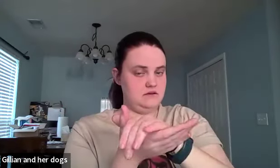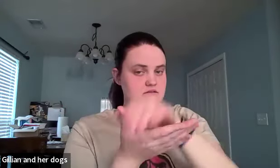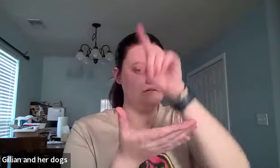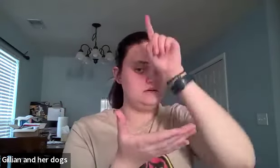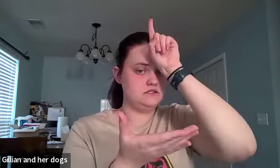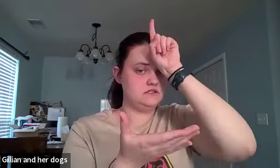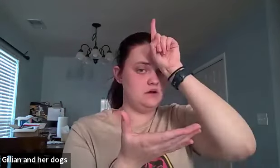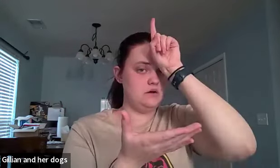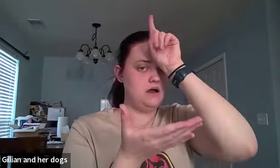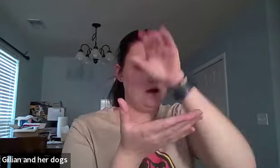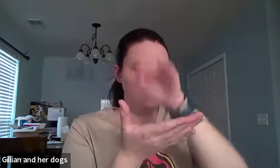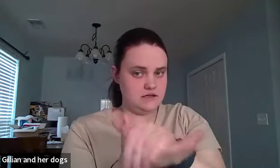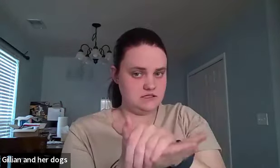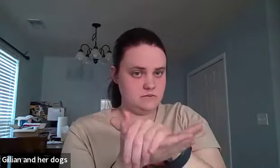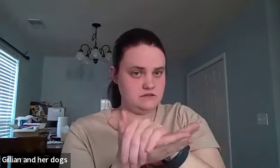hand. So husband,